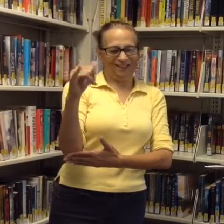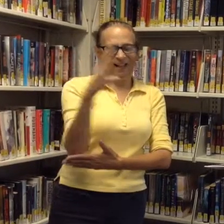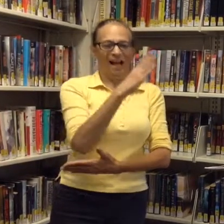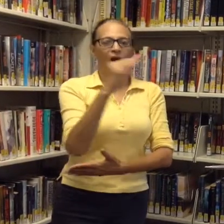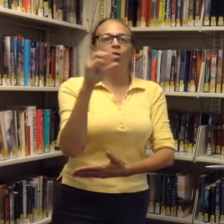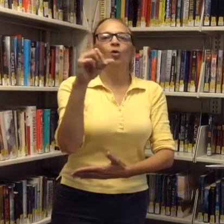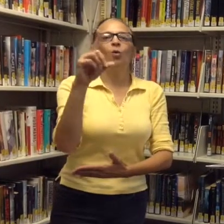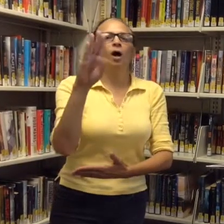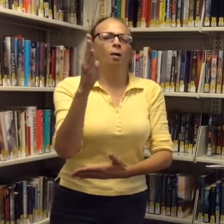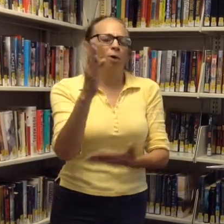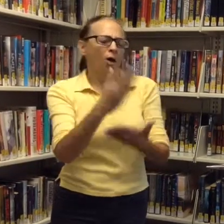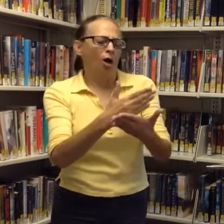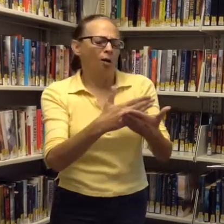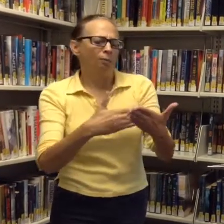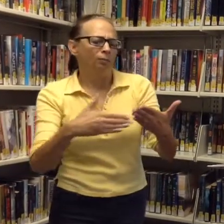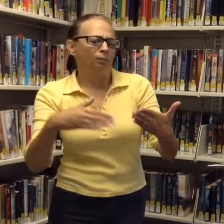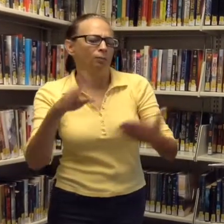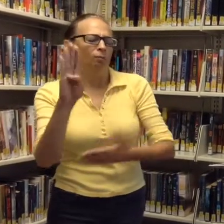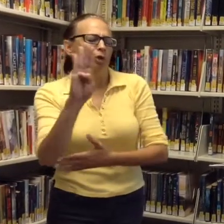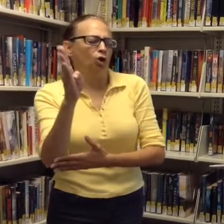and one part blue.